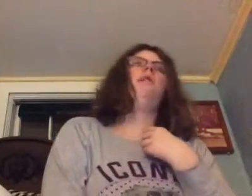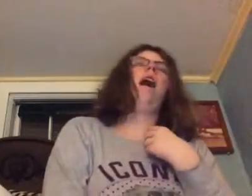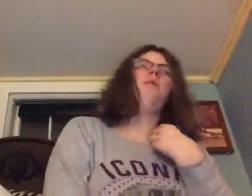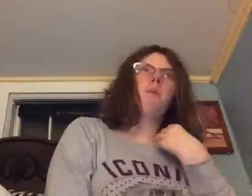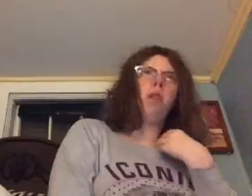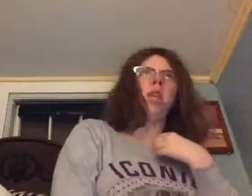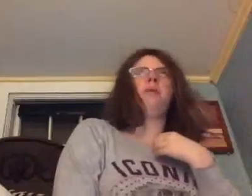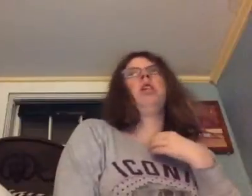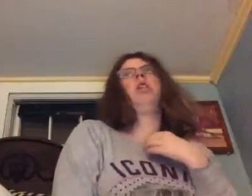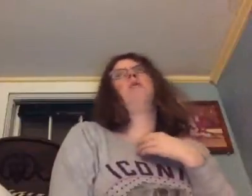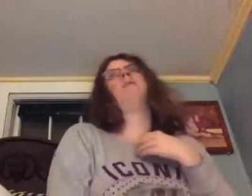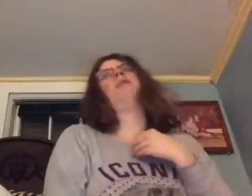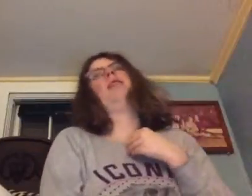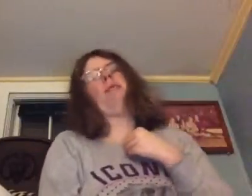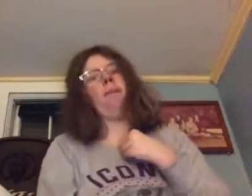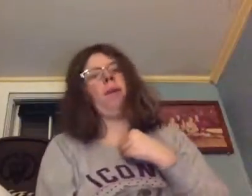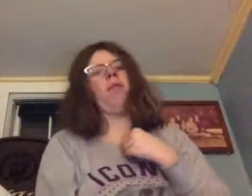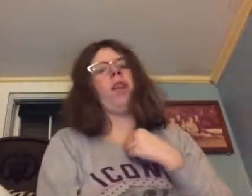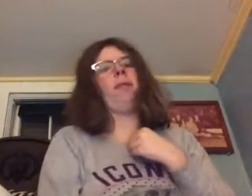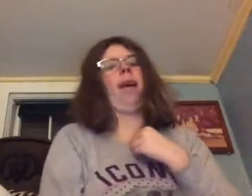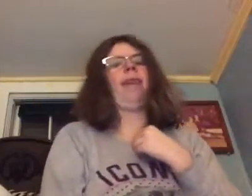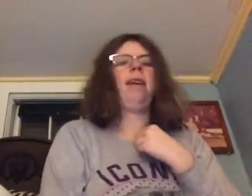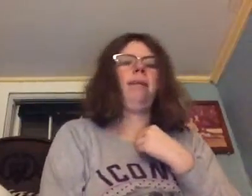I was born in January, she was born in September, same day, same year.